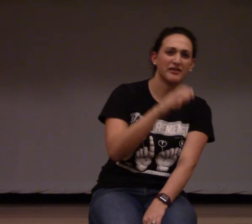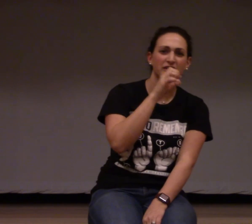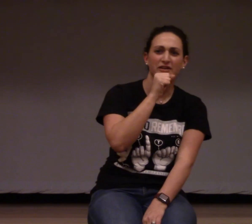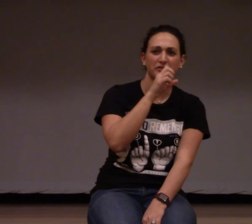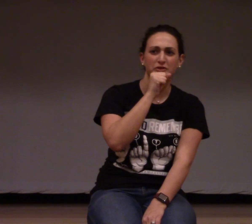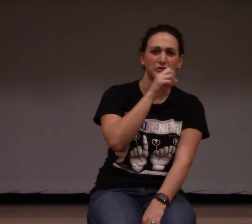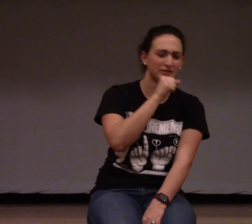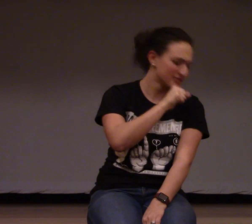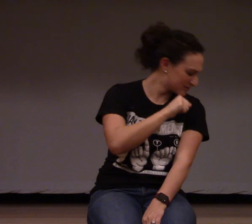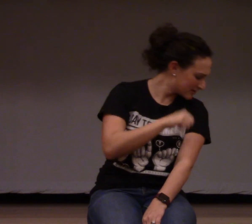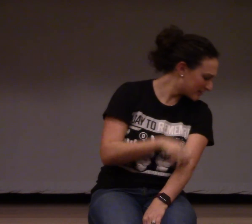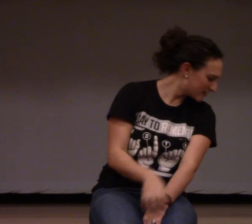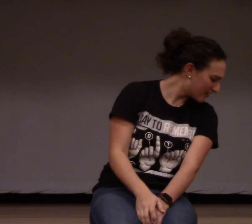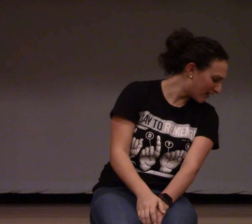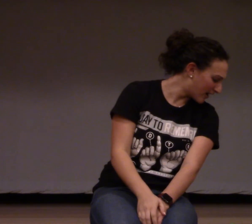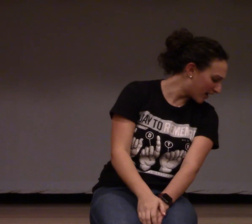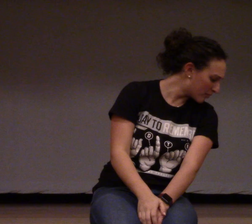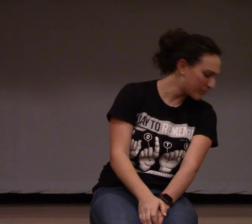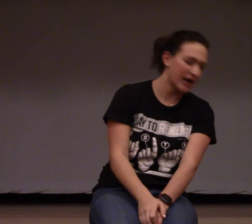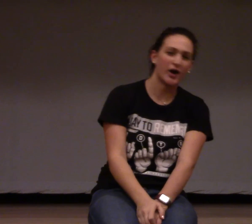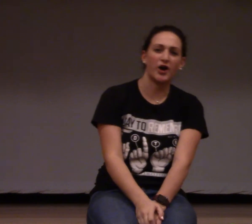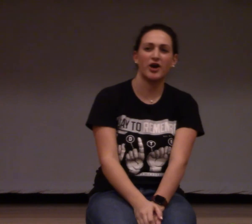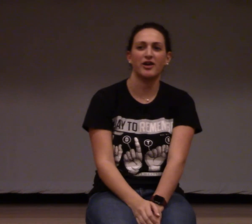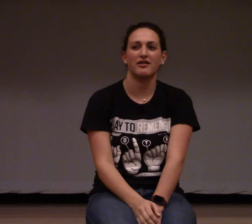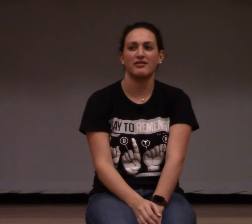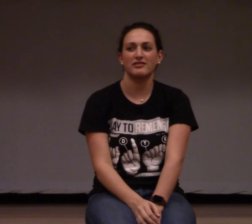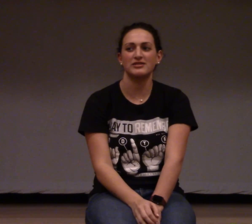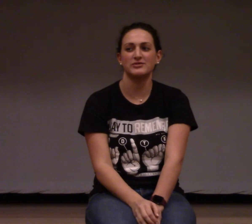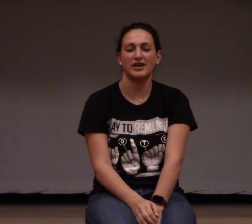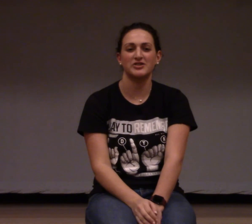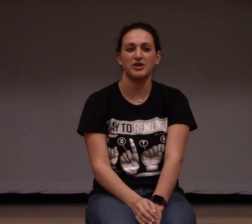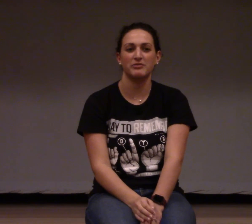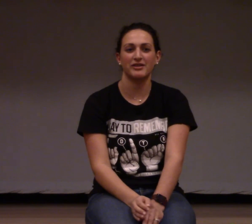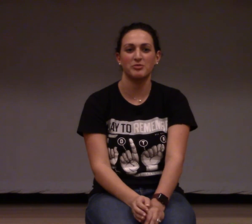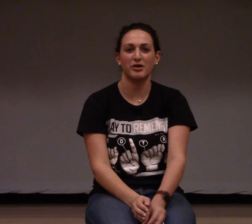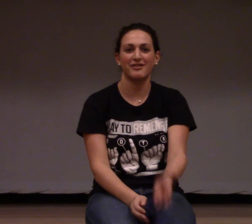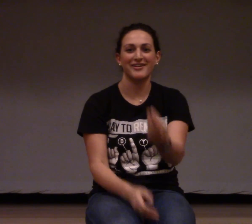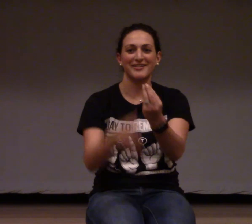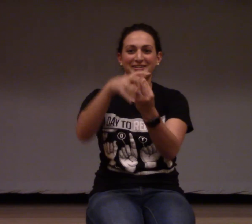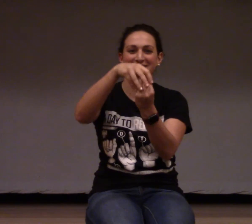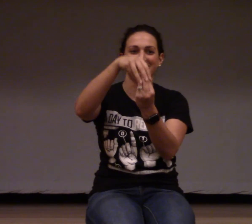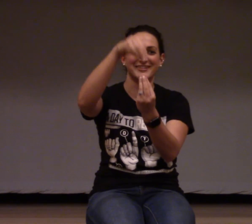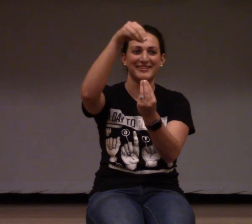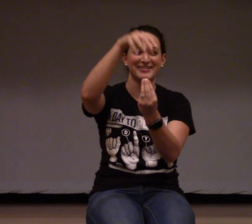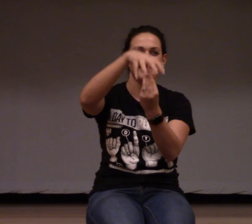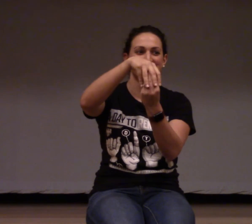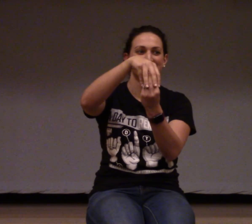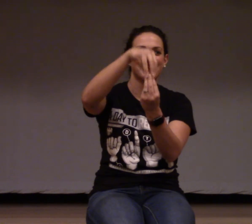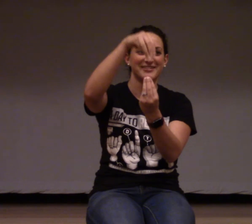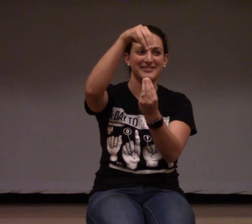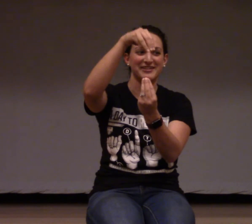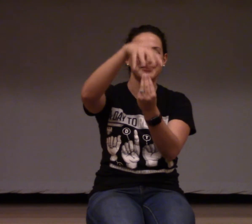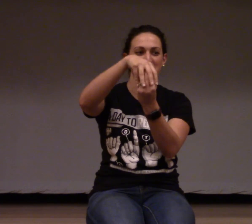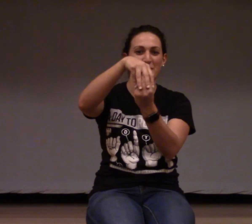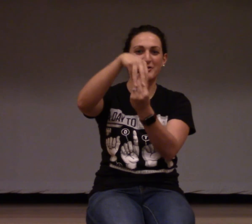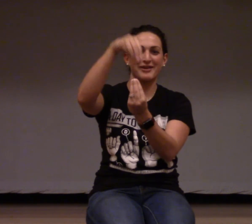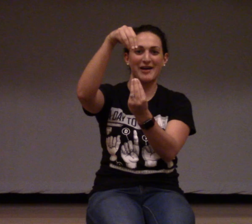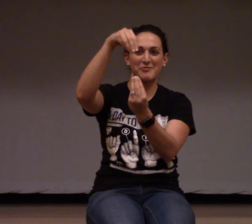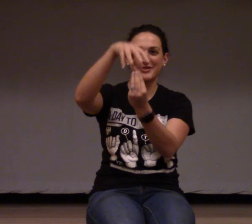And the fruit. Pear. This one's kind of shaped like the pear. Good. You guys are remembering a lot more than I